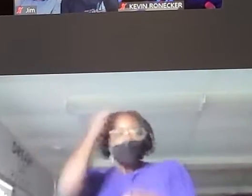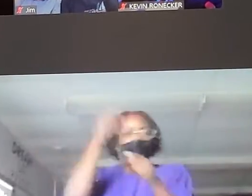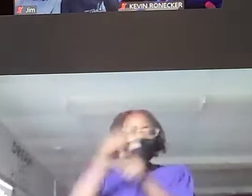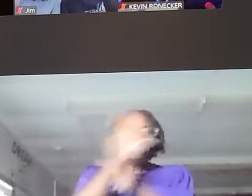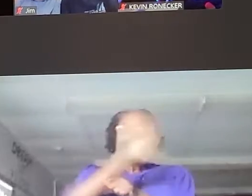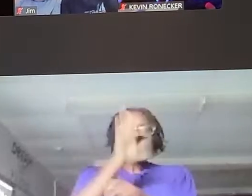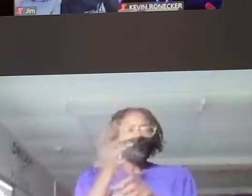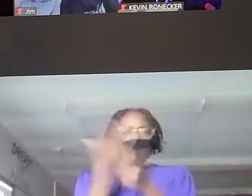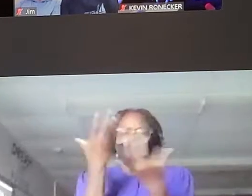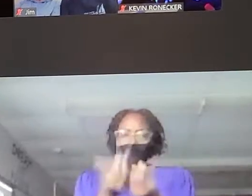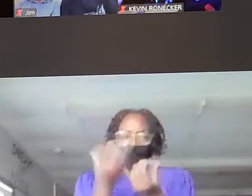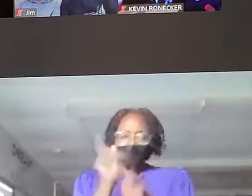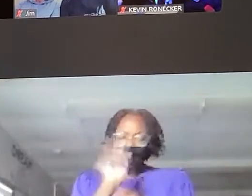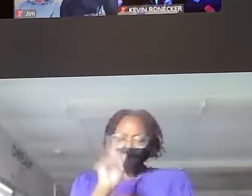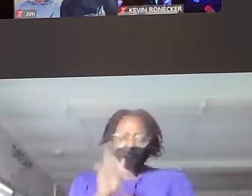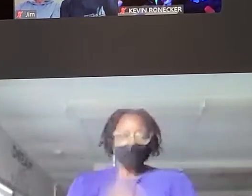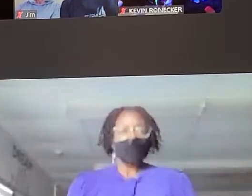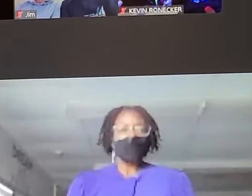your implants wet.